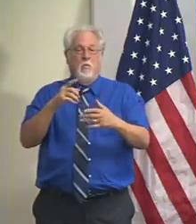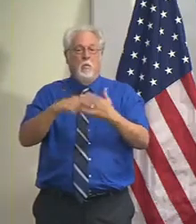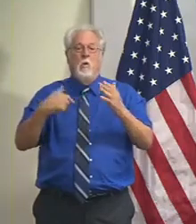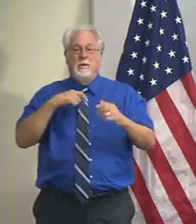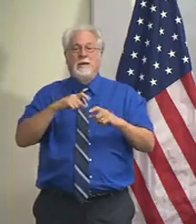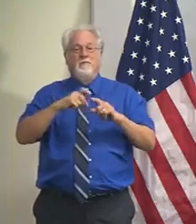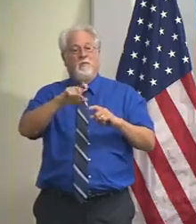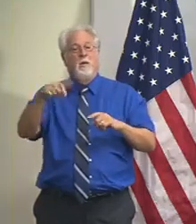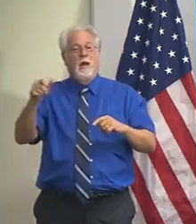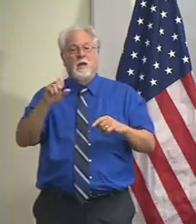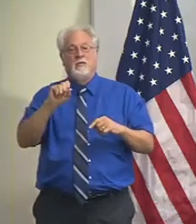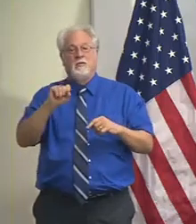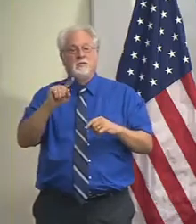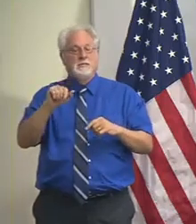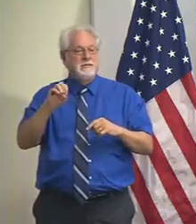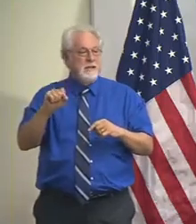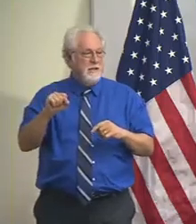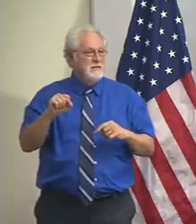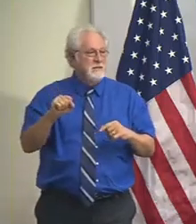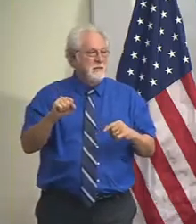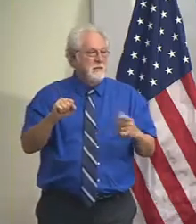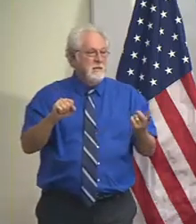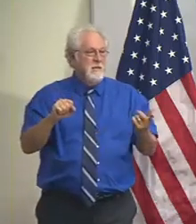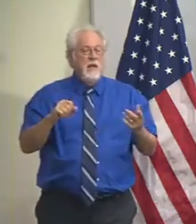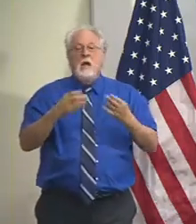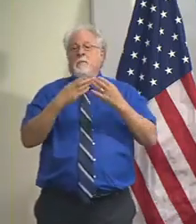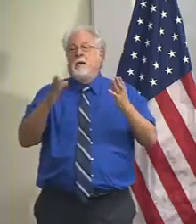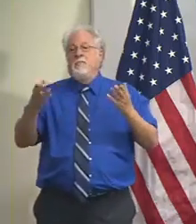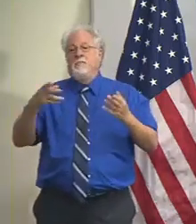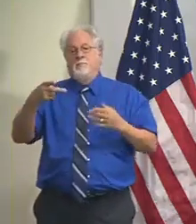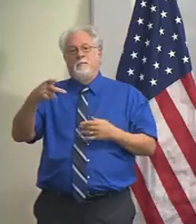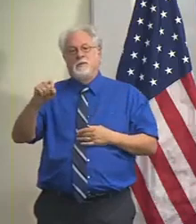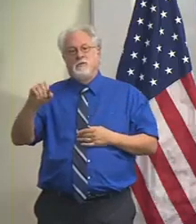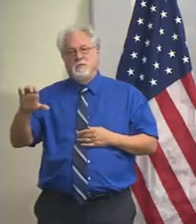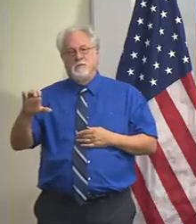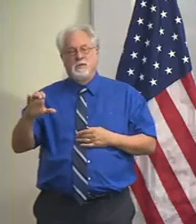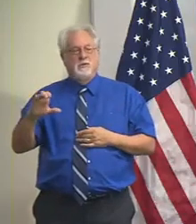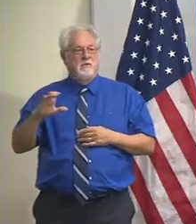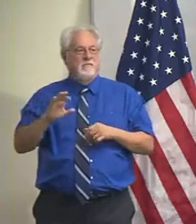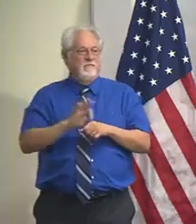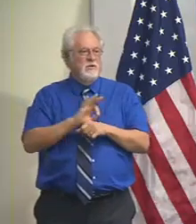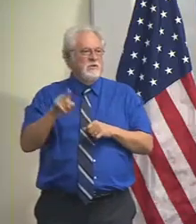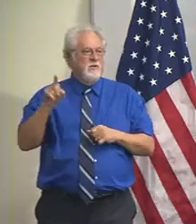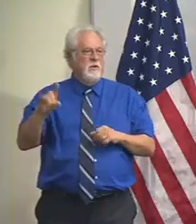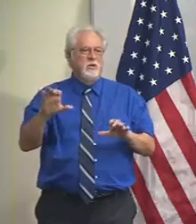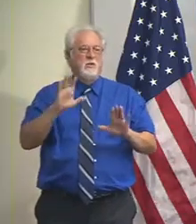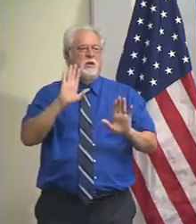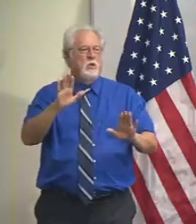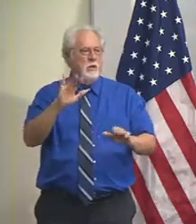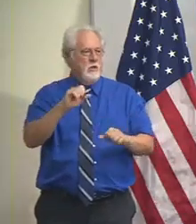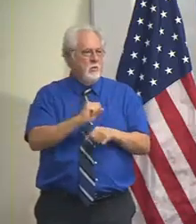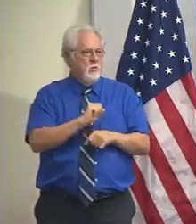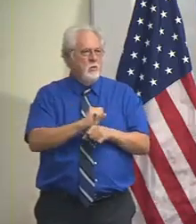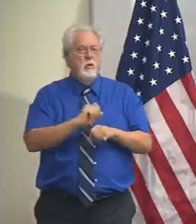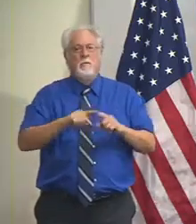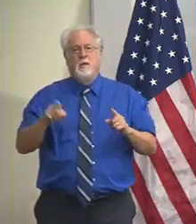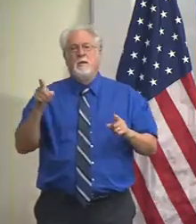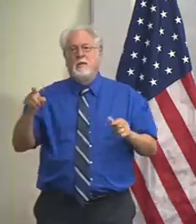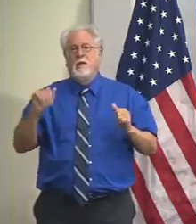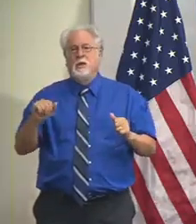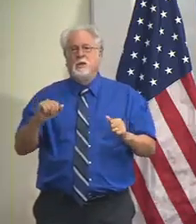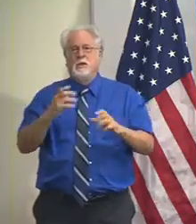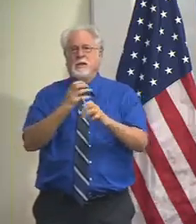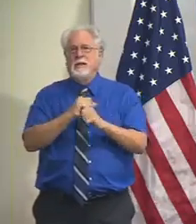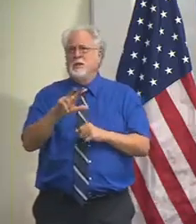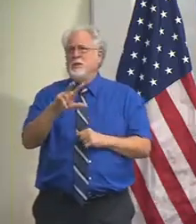think we sourced 30. When I say we, this is the Public Service Commission function. So, and they're doing great work, but they were able to source,